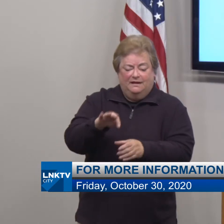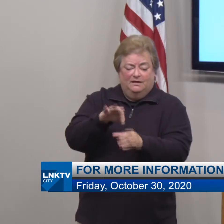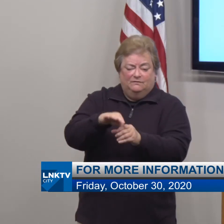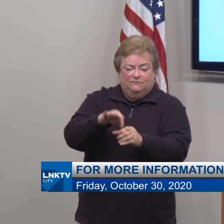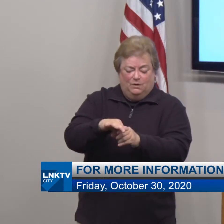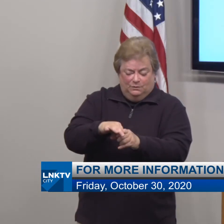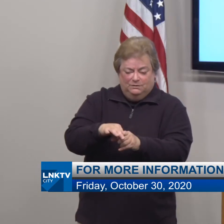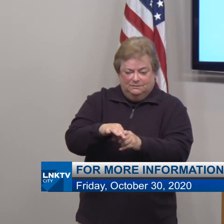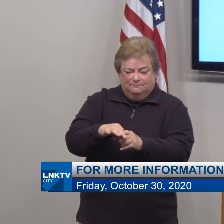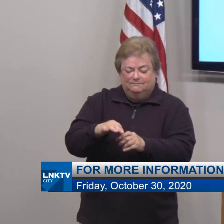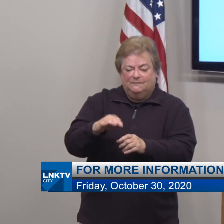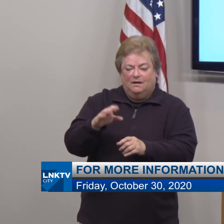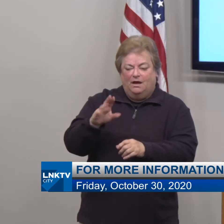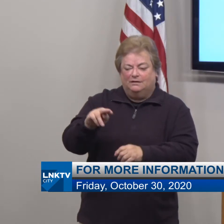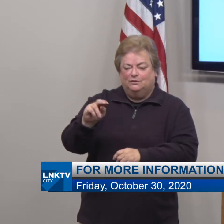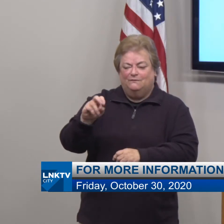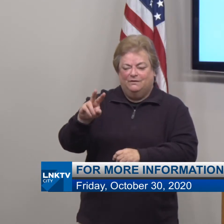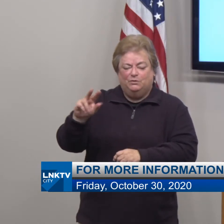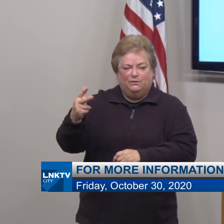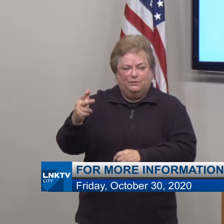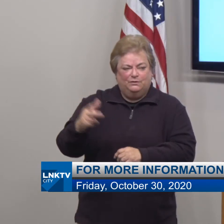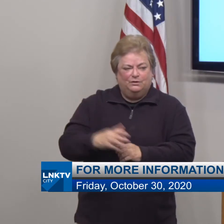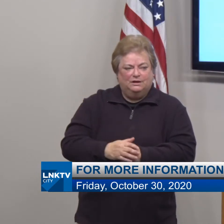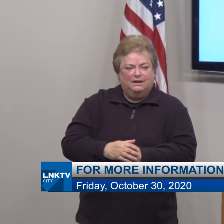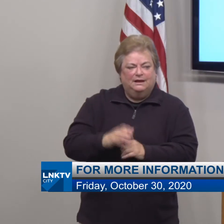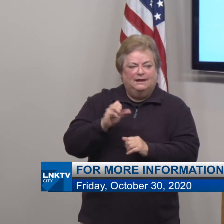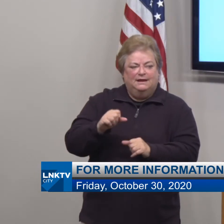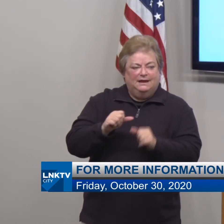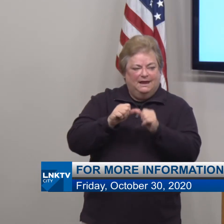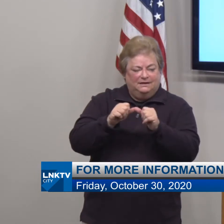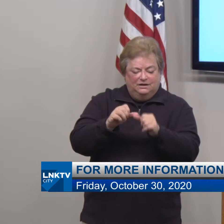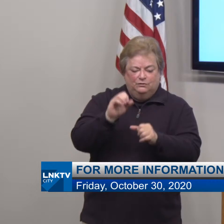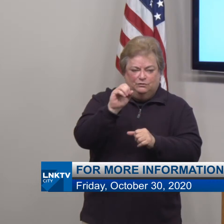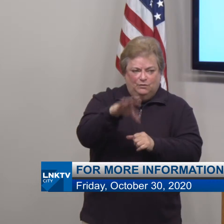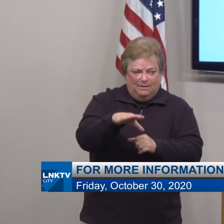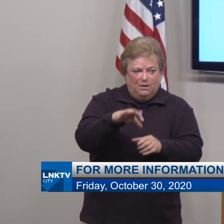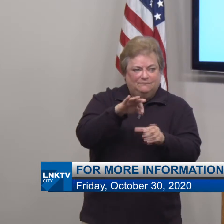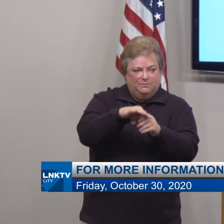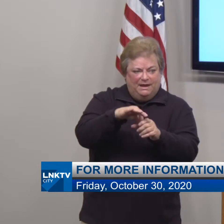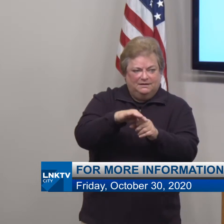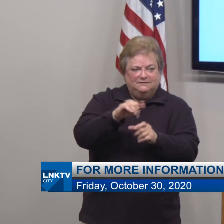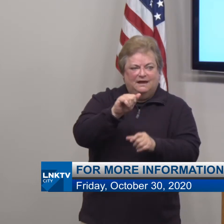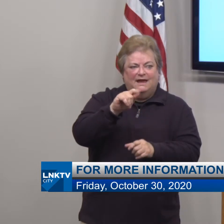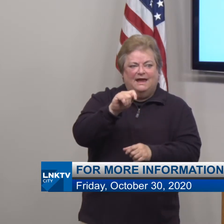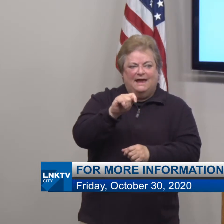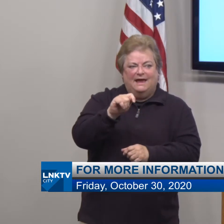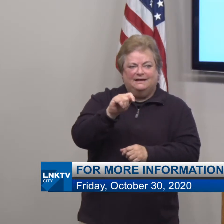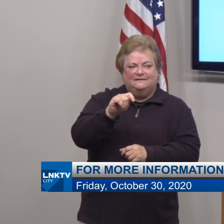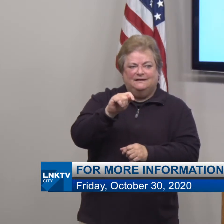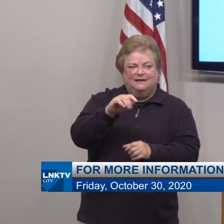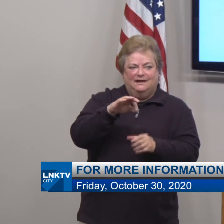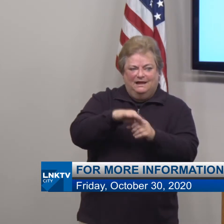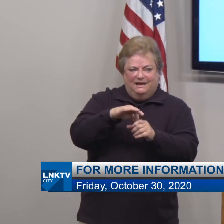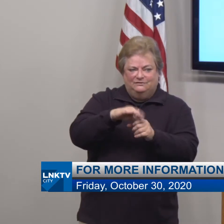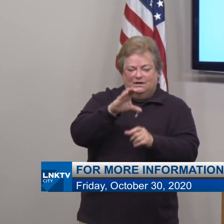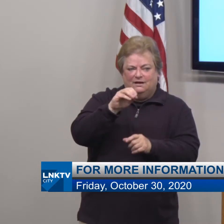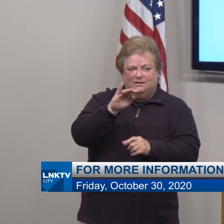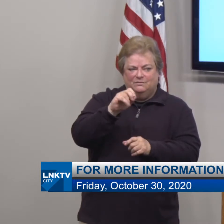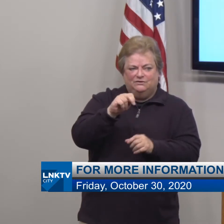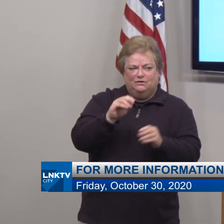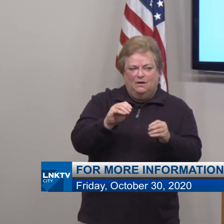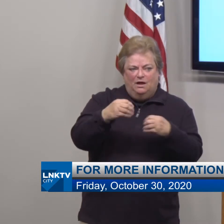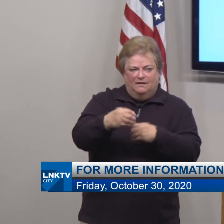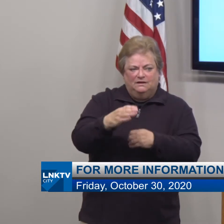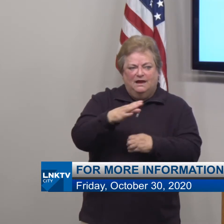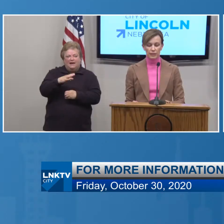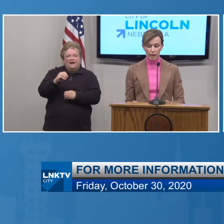on Tuesday, November 3rd. Ballots can continue to be dropped off at the Election Commission office and at the secure drop boxes